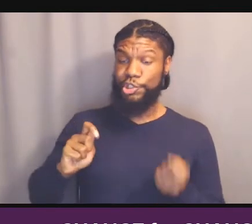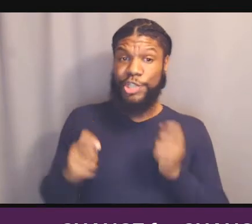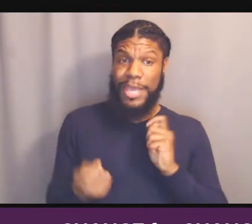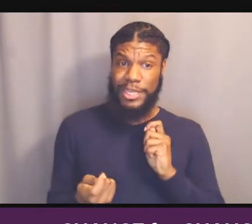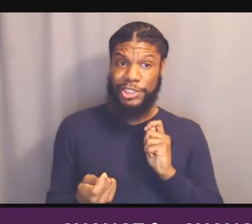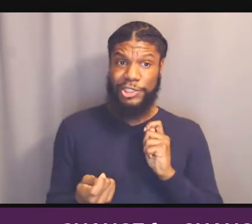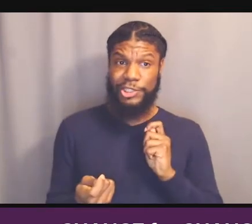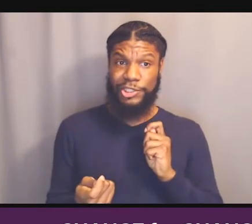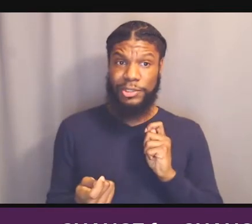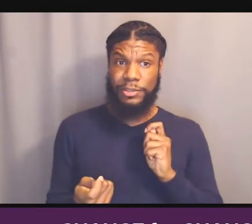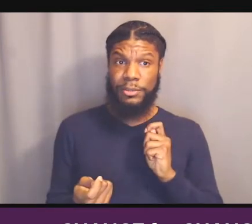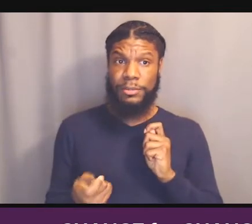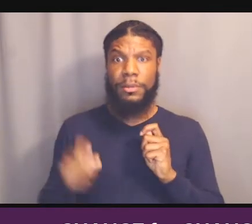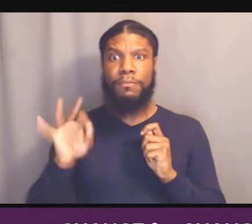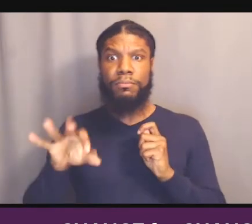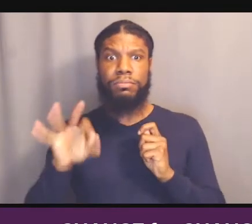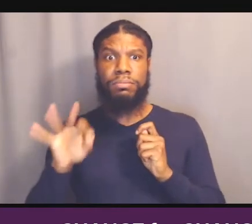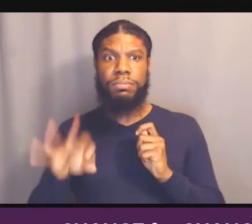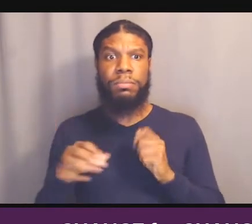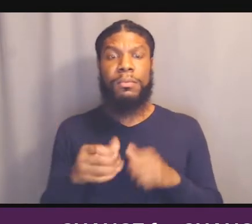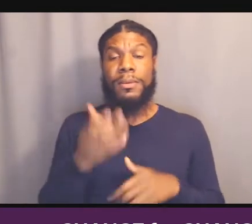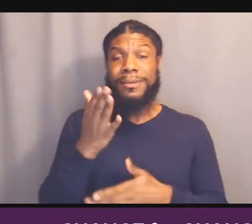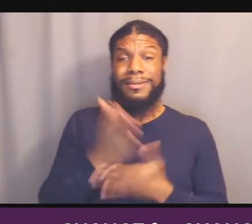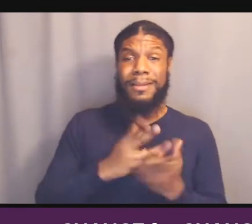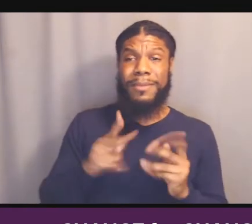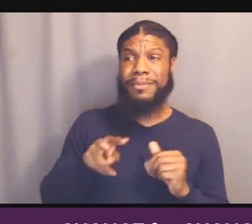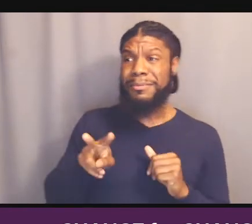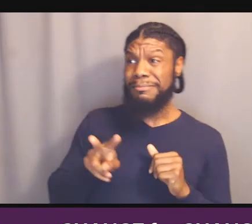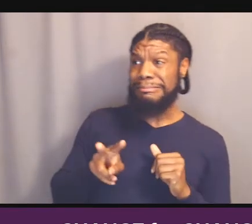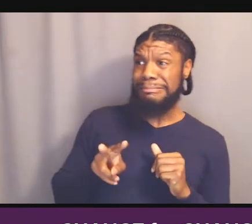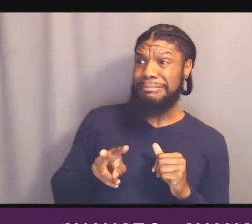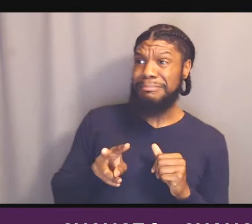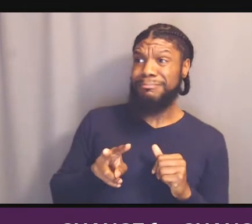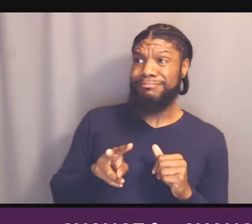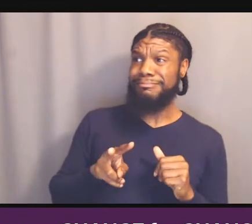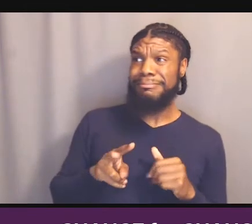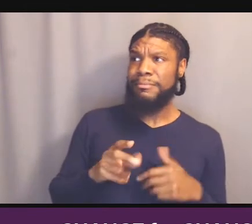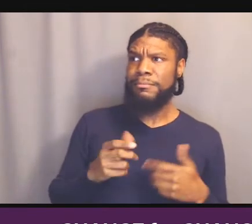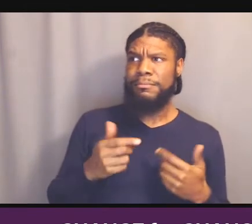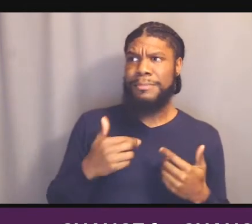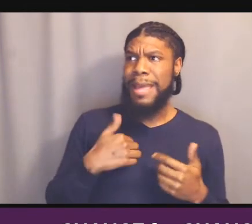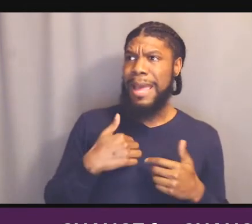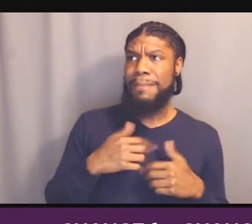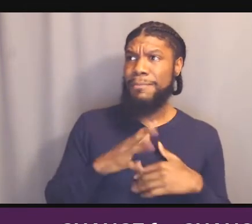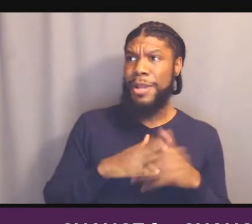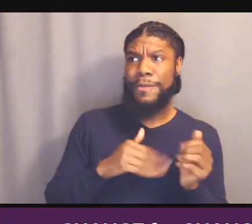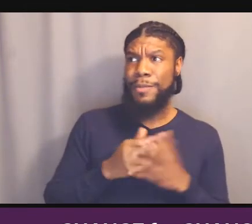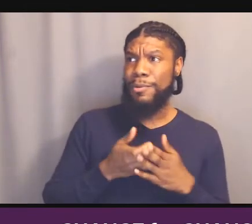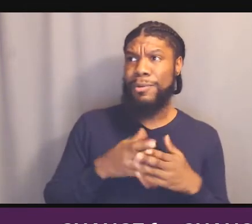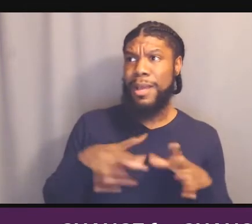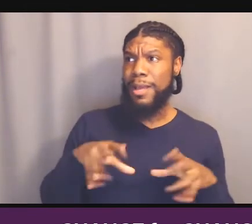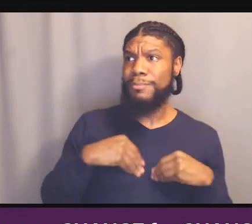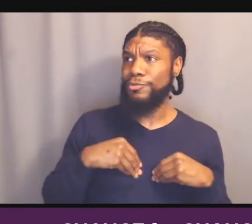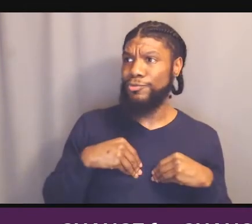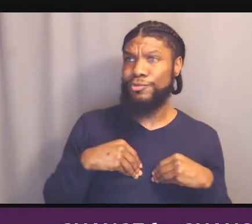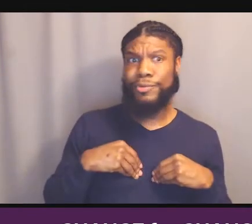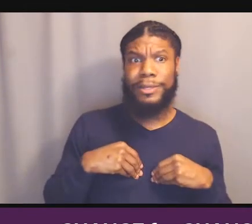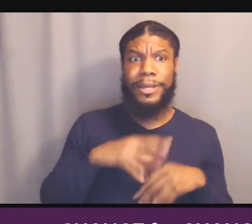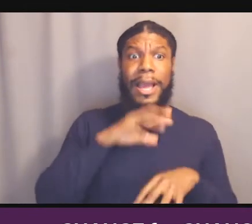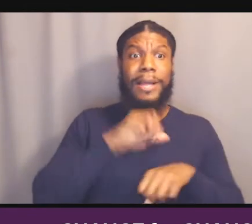to change. Do you realize that by the time you've been bent over for 18 years, your body has become bent